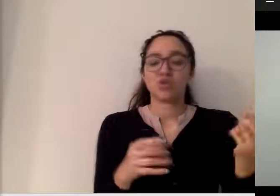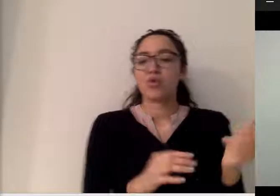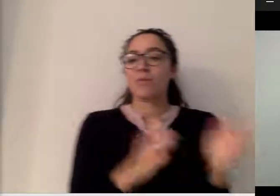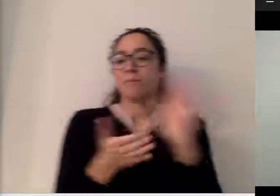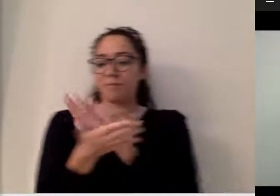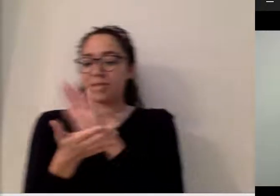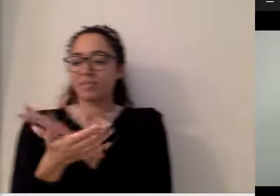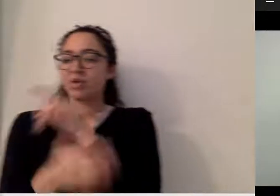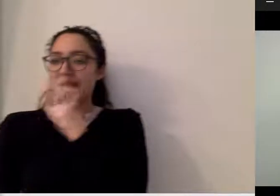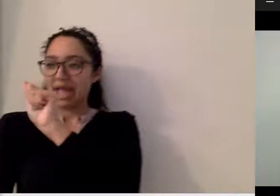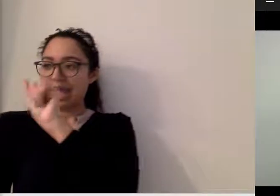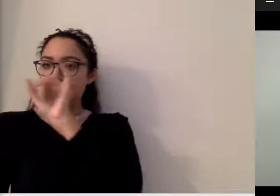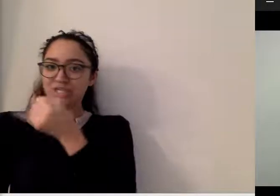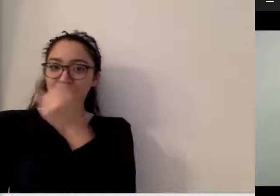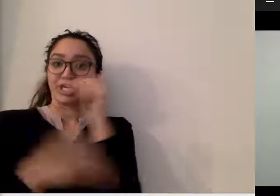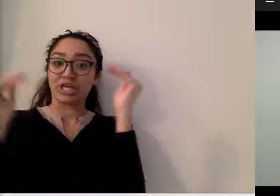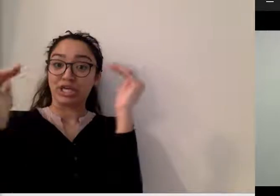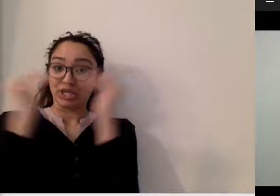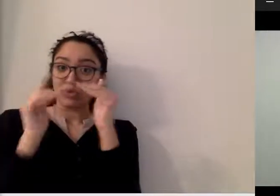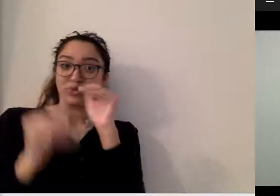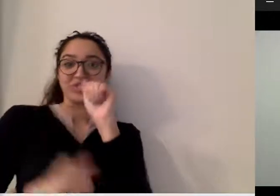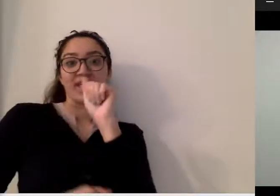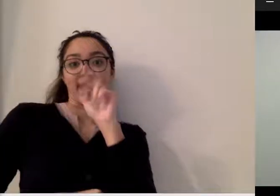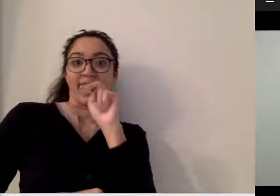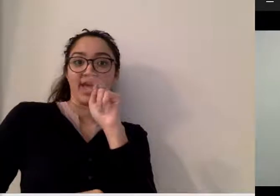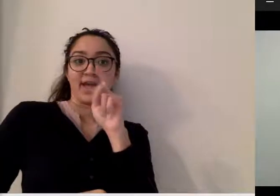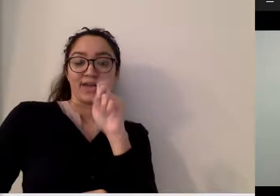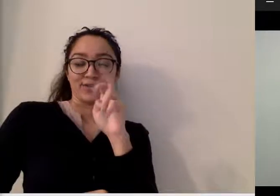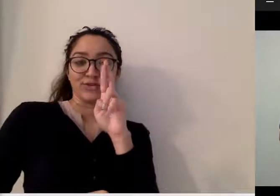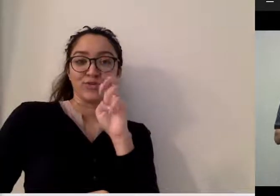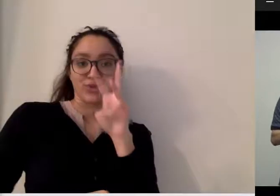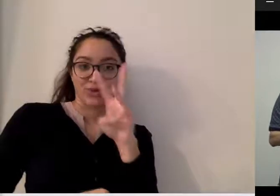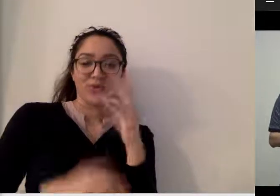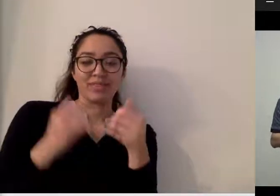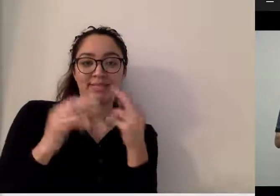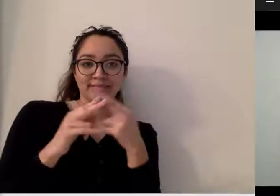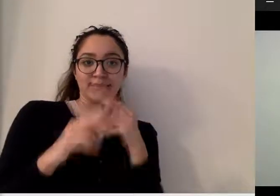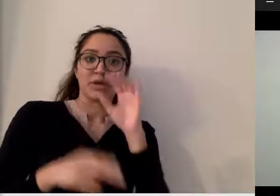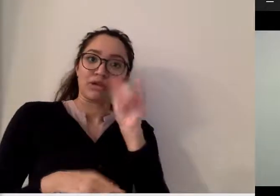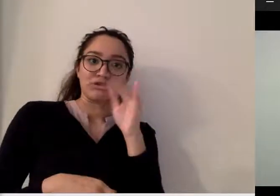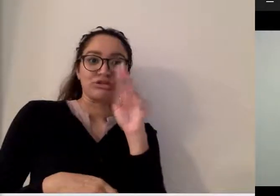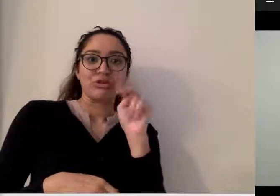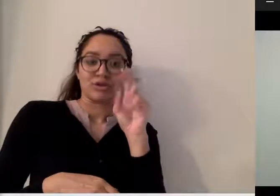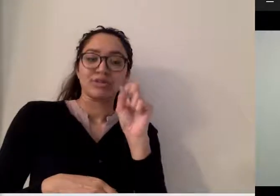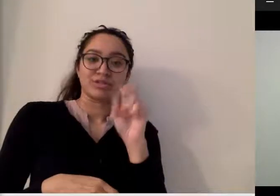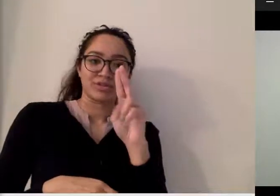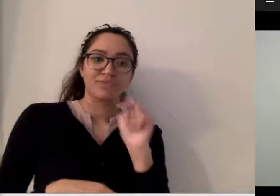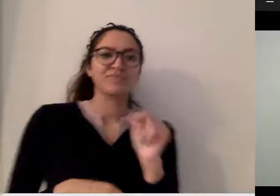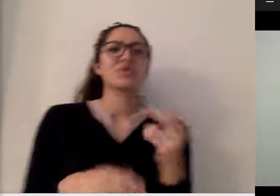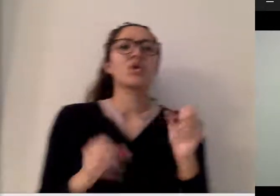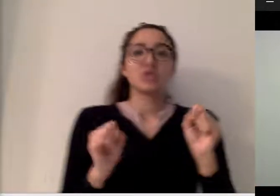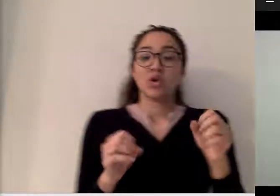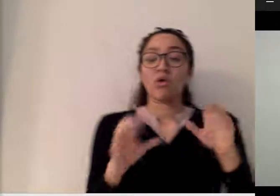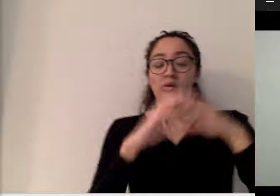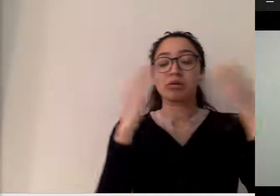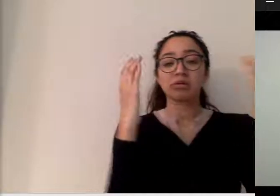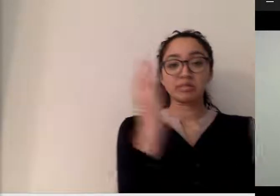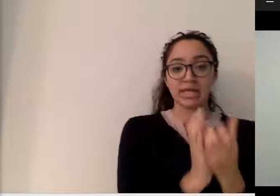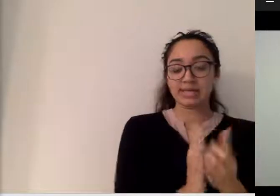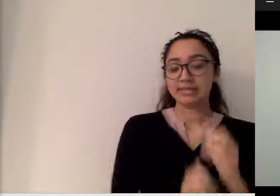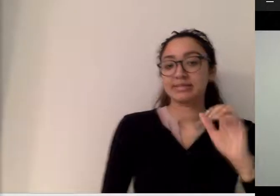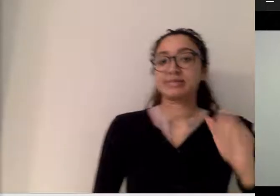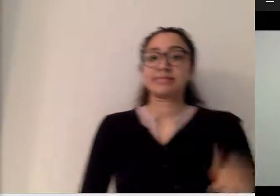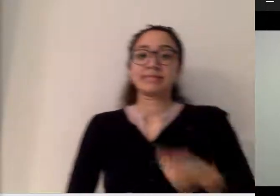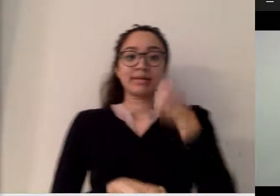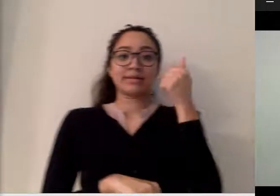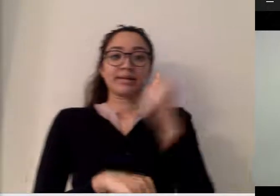Andrew Johnson. And maybe you just write 2 or 3 more. When you get to class and you're ready to take notes, and I'm sitting next